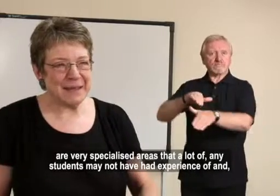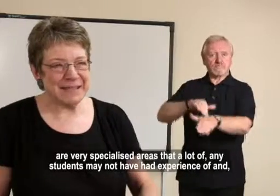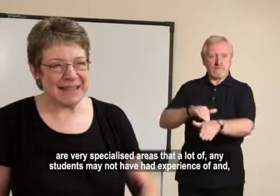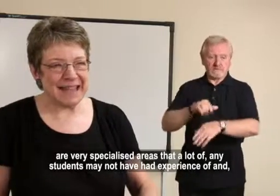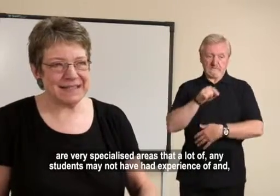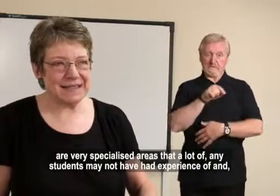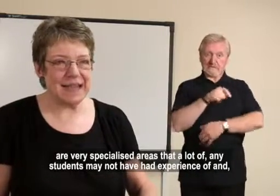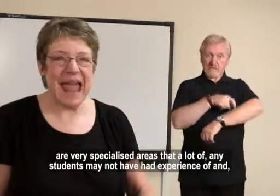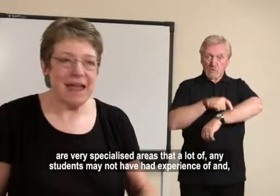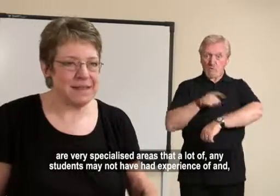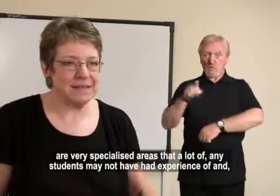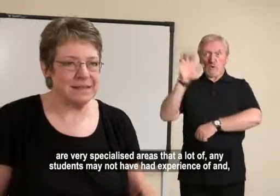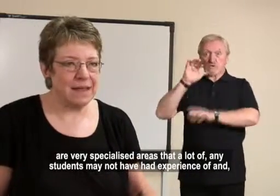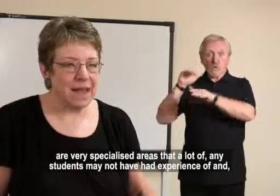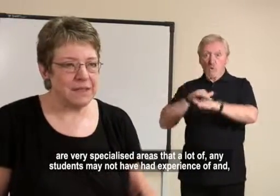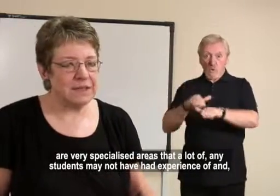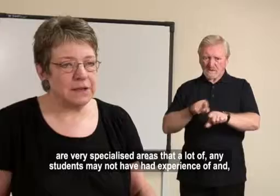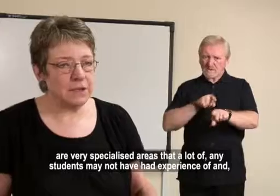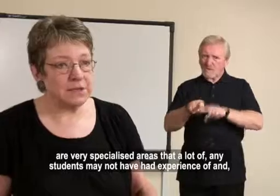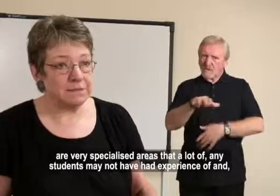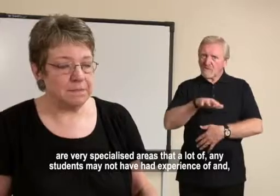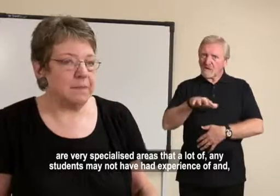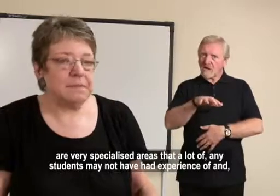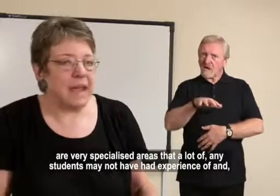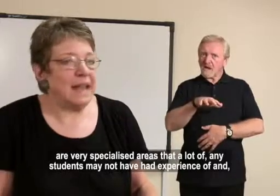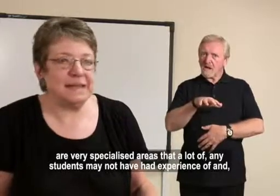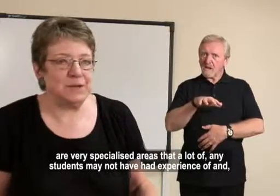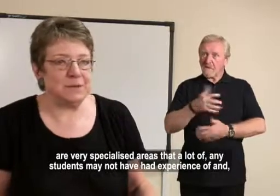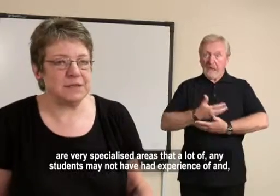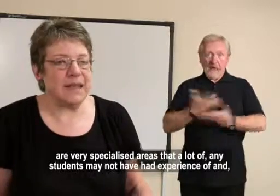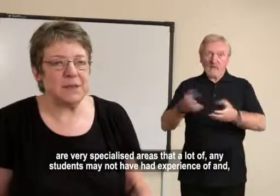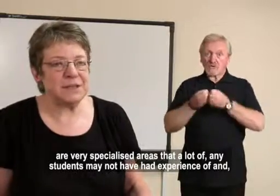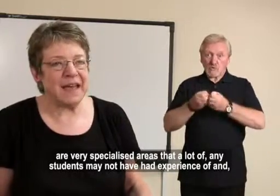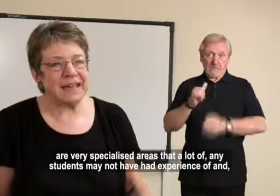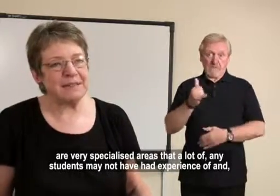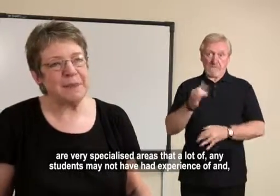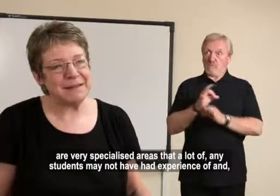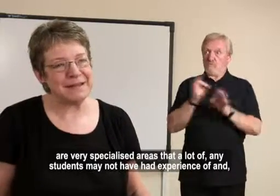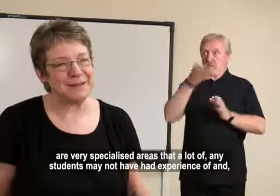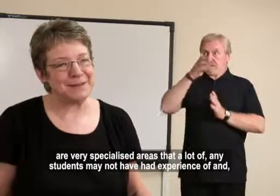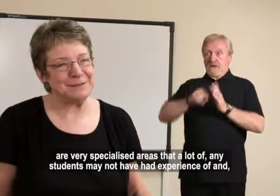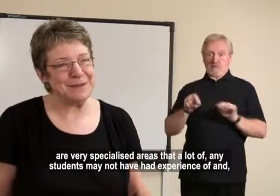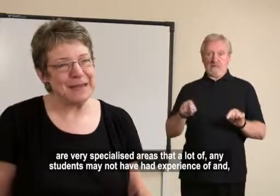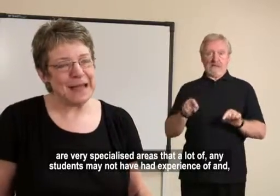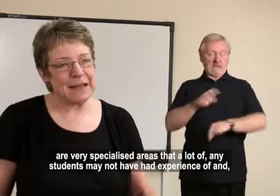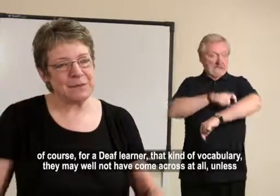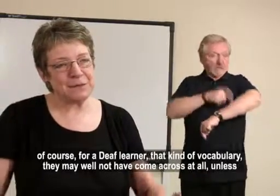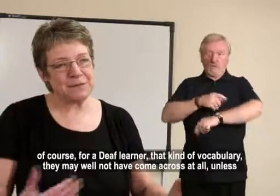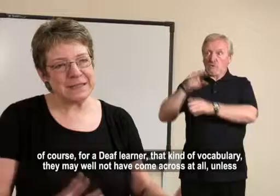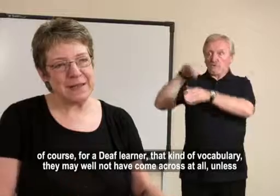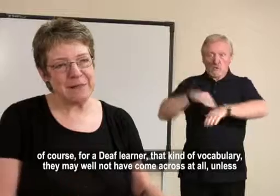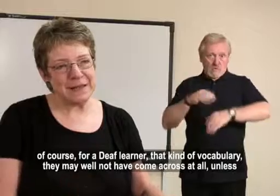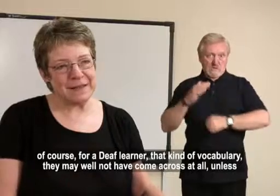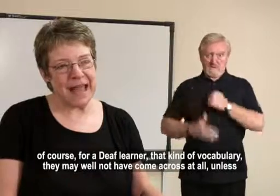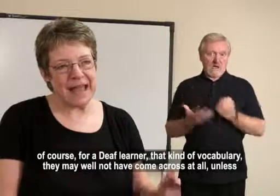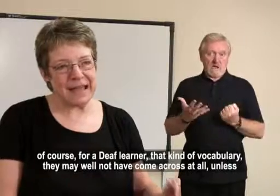very specialised areas that a lot of any students may not have had experience of. And of course,